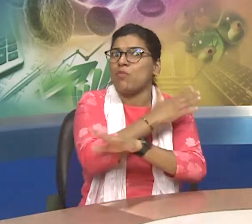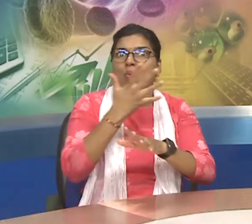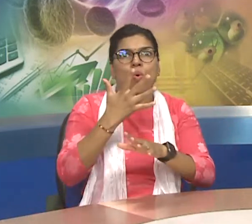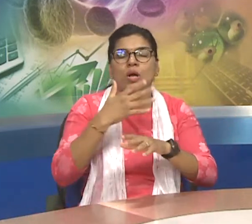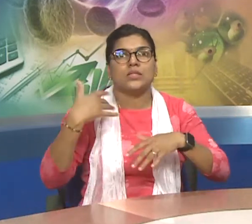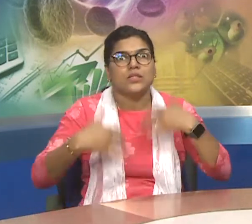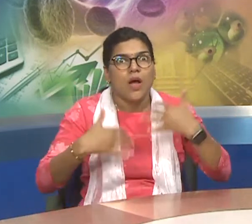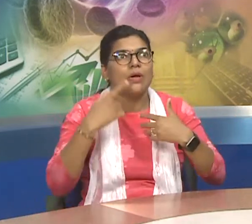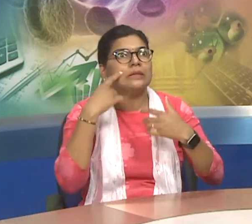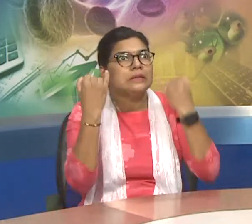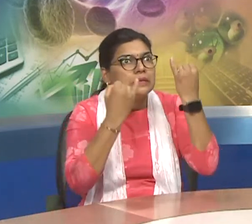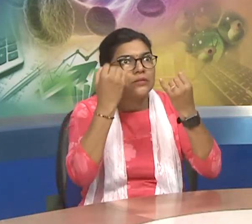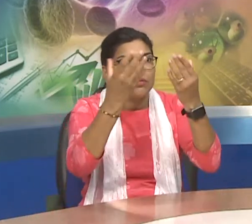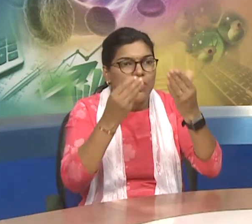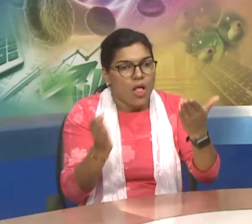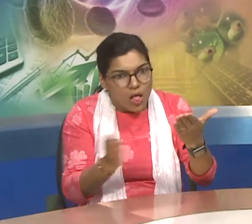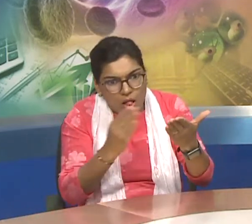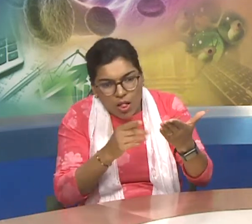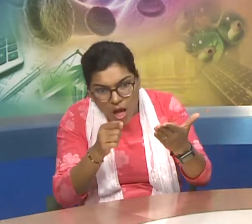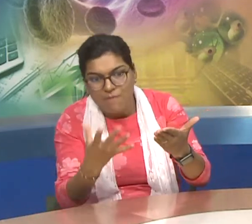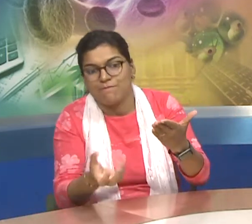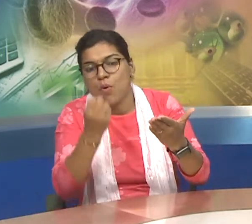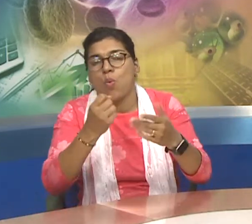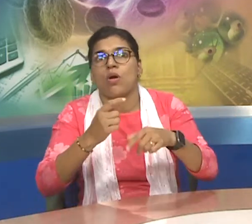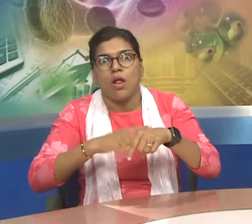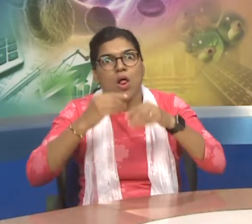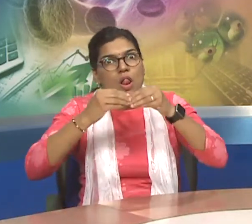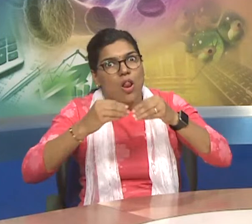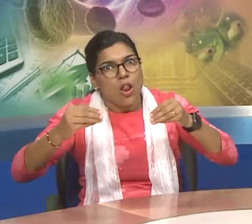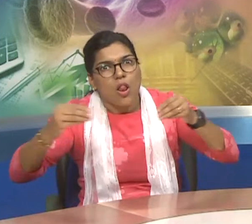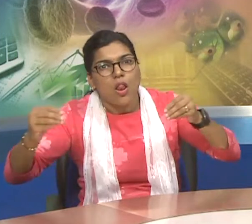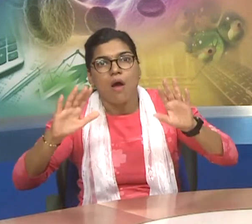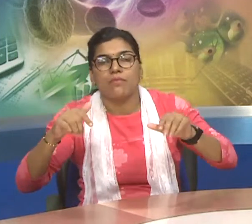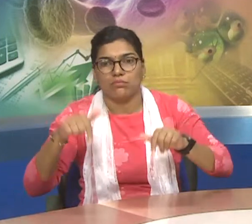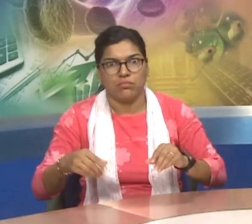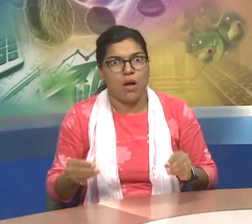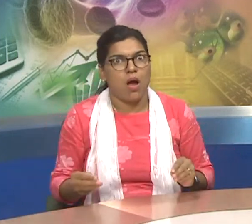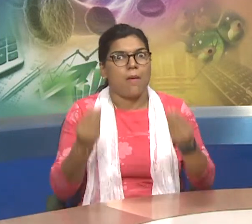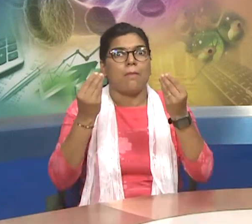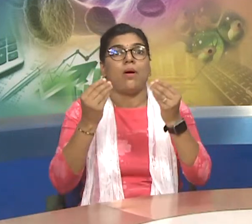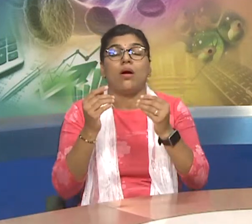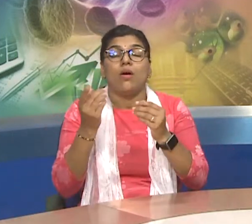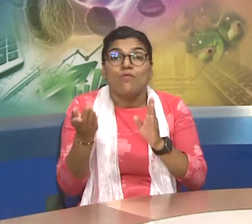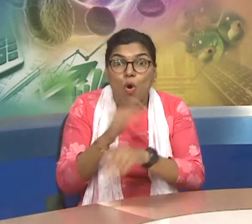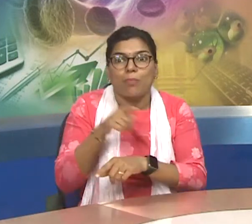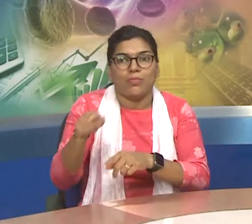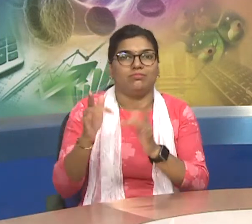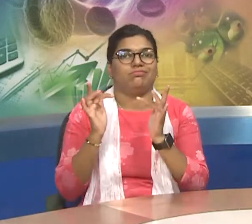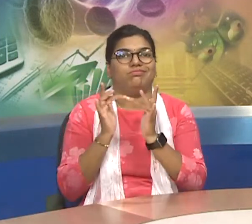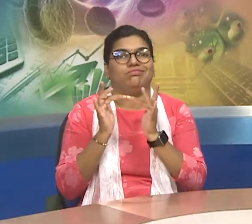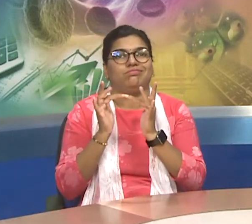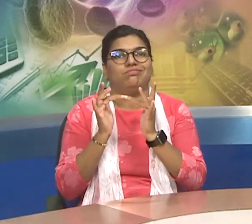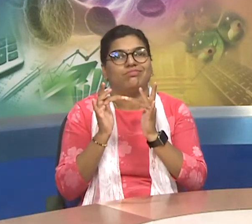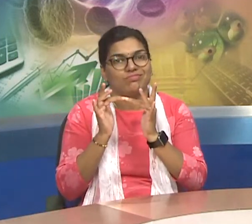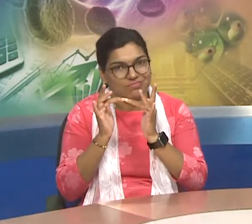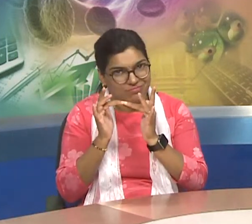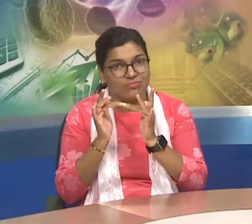So internet nowadays is offering new types of services for all the